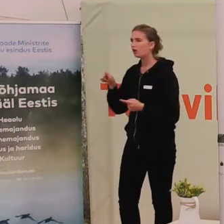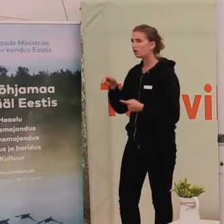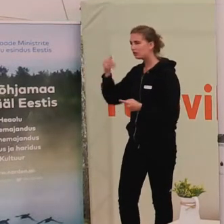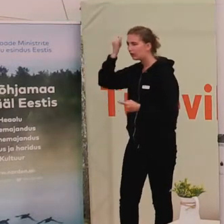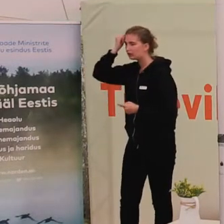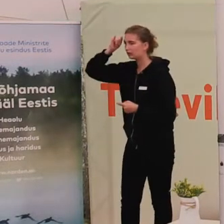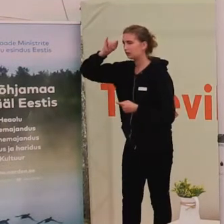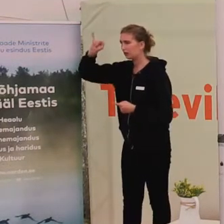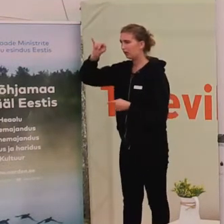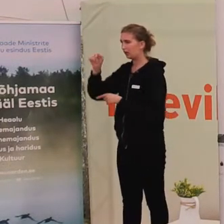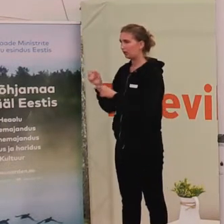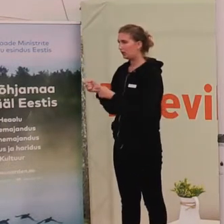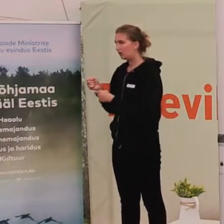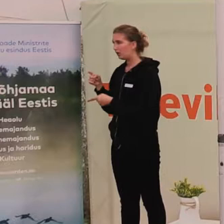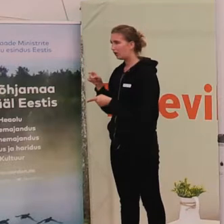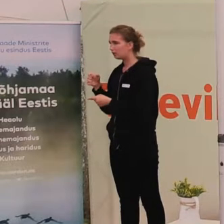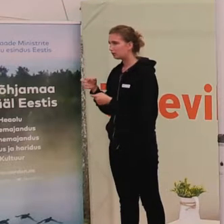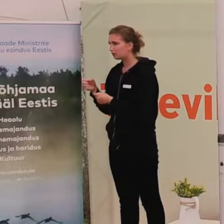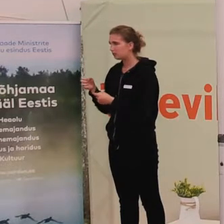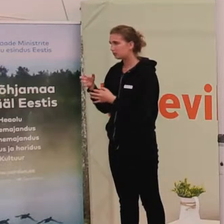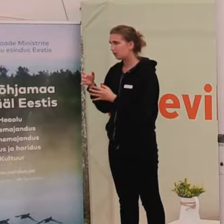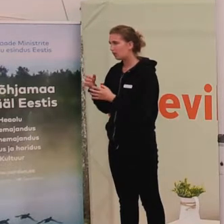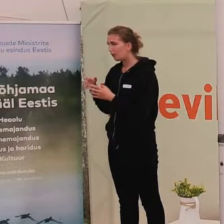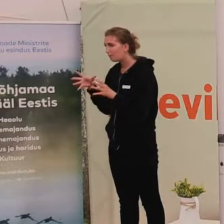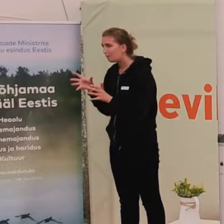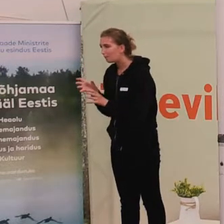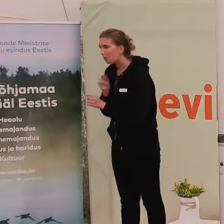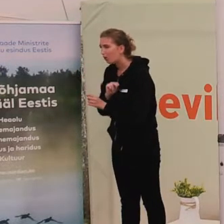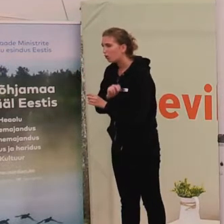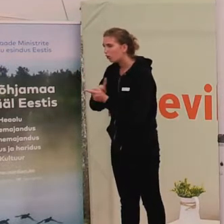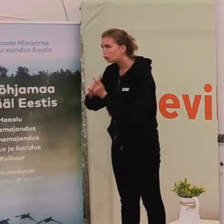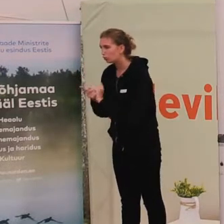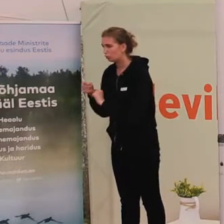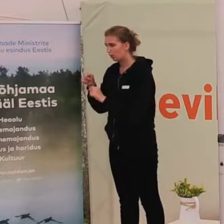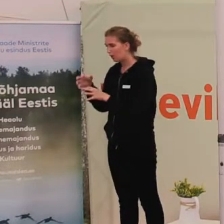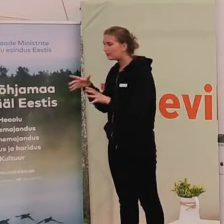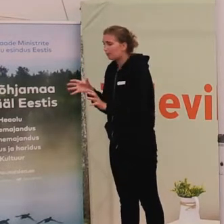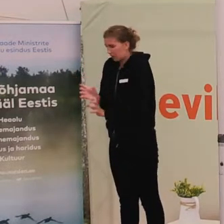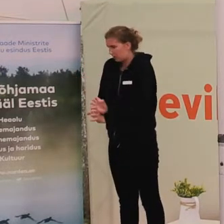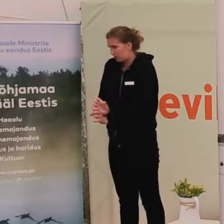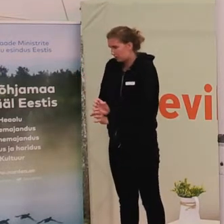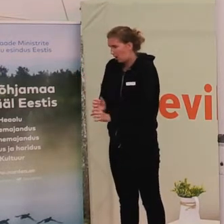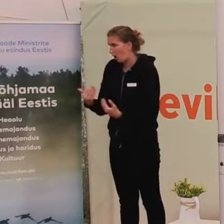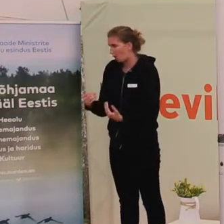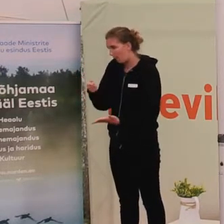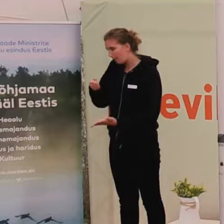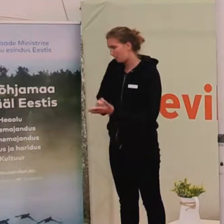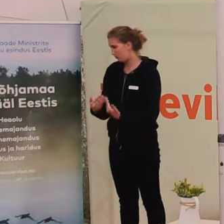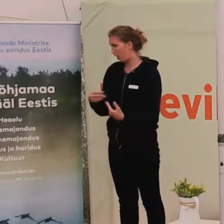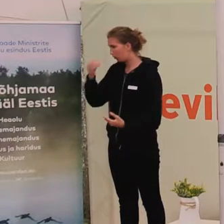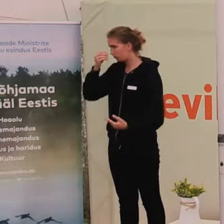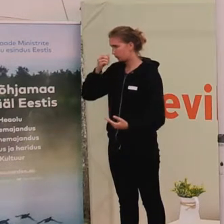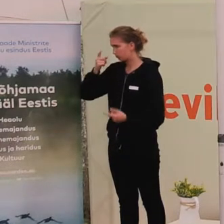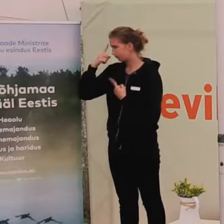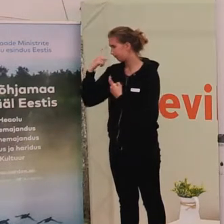idea come from? Because there's the concept of minimalism that is becoming more and more popular, but one of the critiques of minimalism is